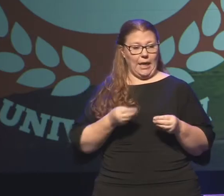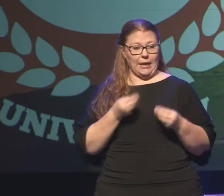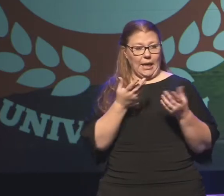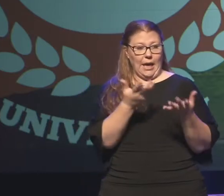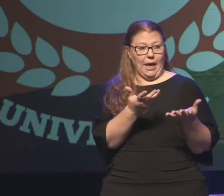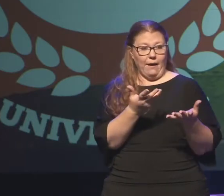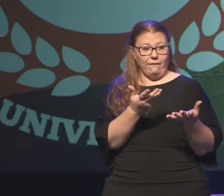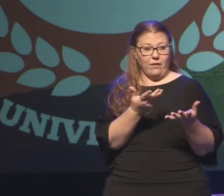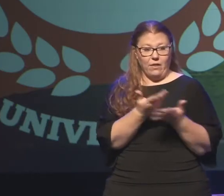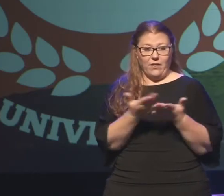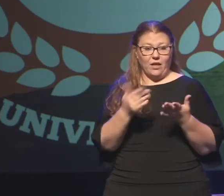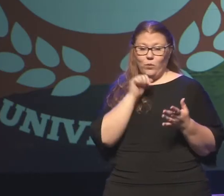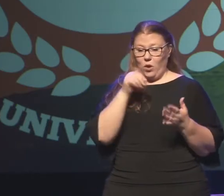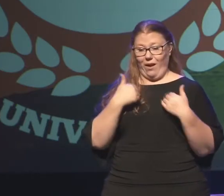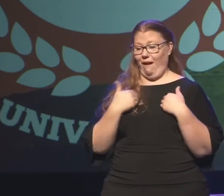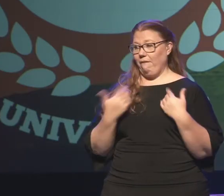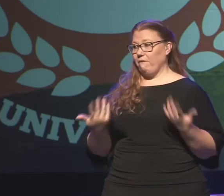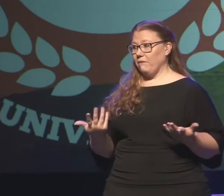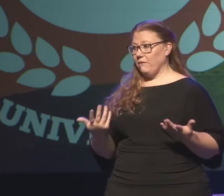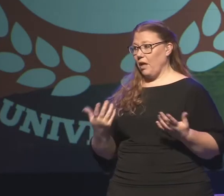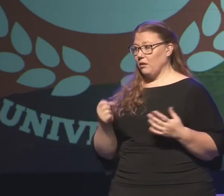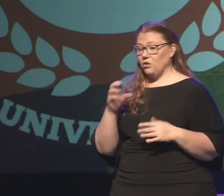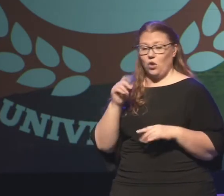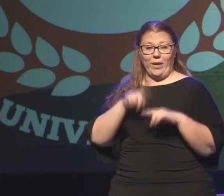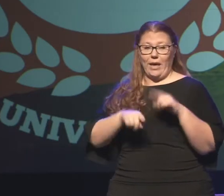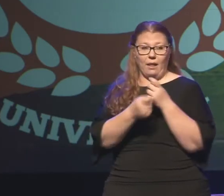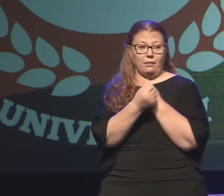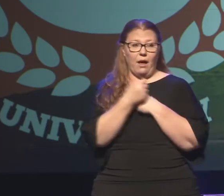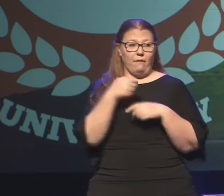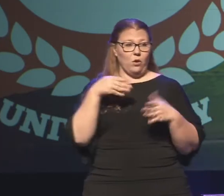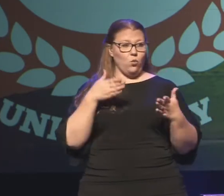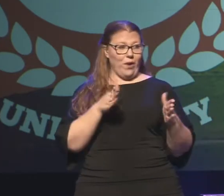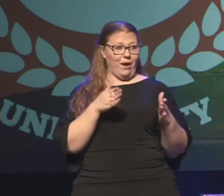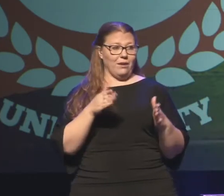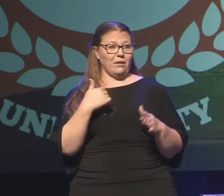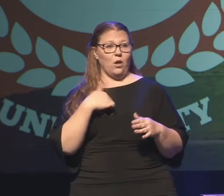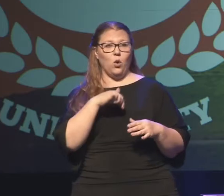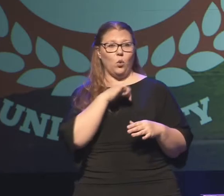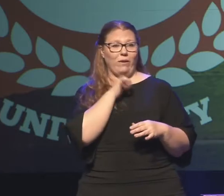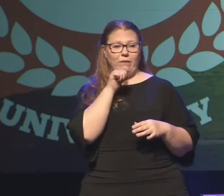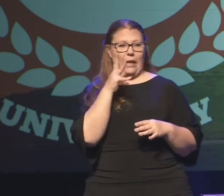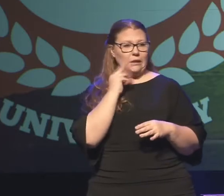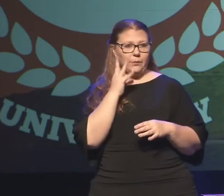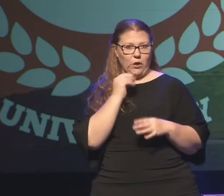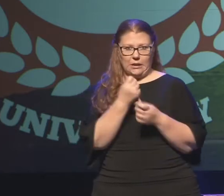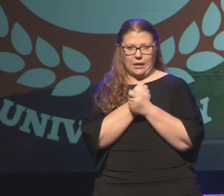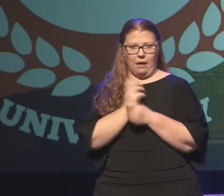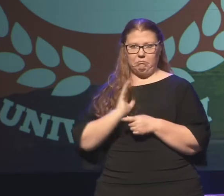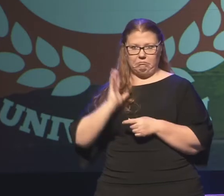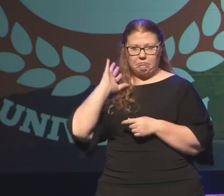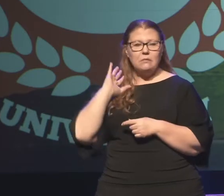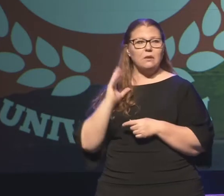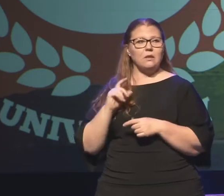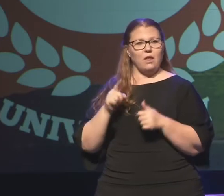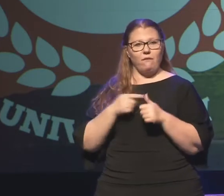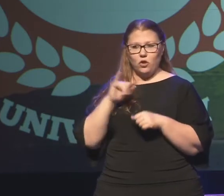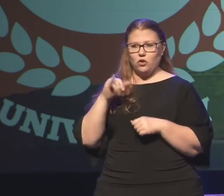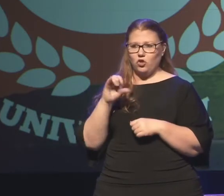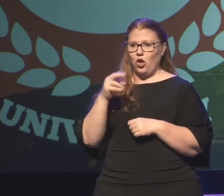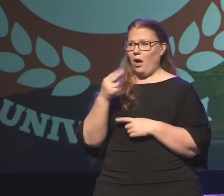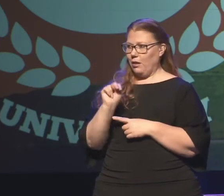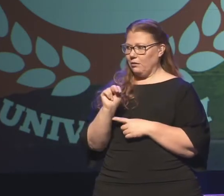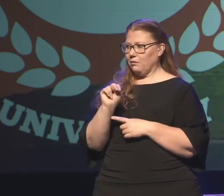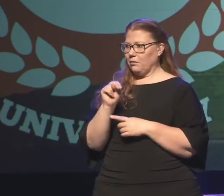we do not have. So we cannot love in ways that we haven't been loved. And that's why in 1 John 4:19 it says